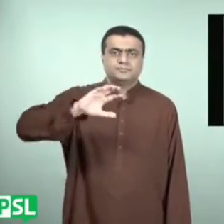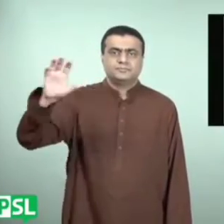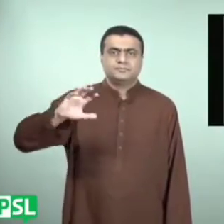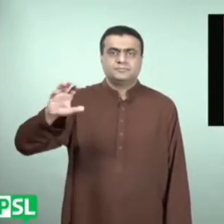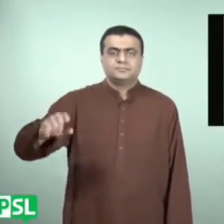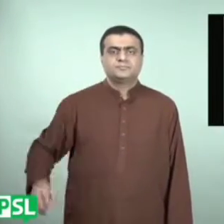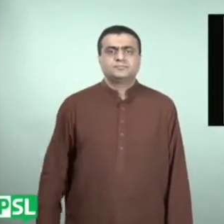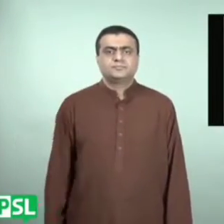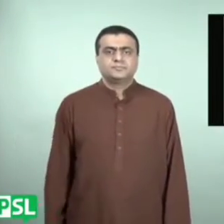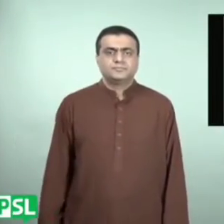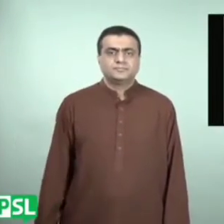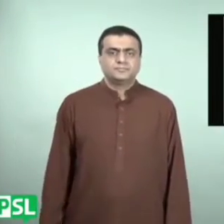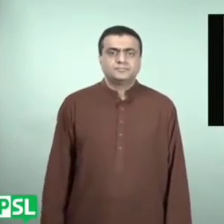Dusters.